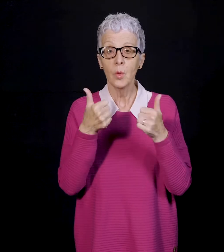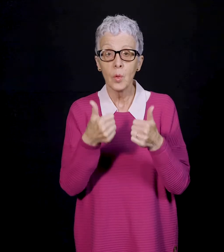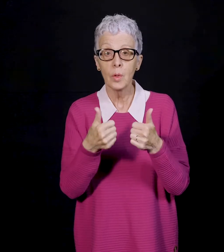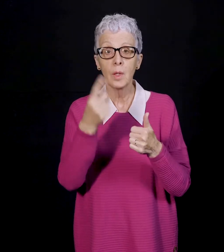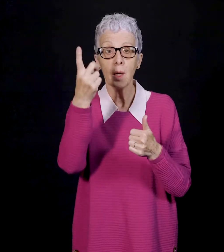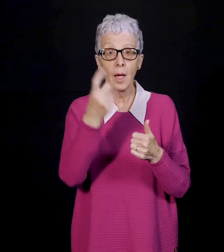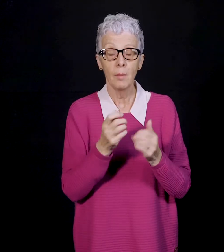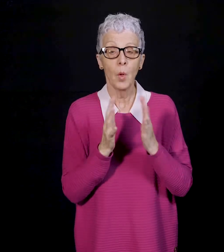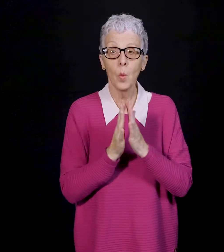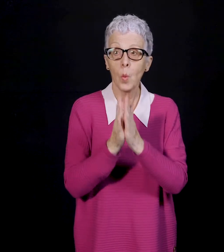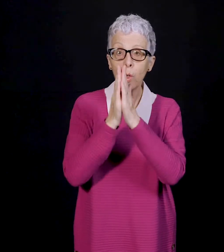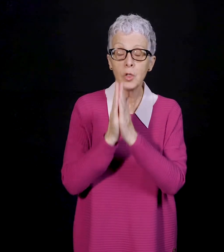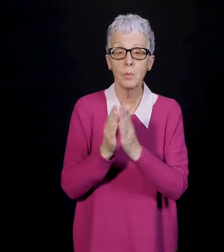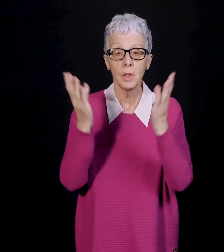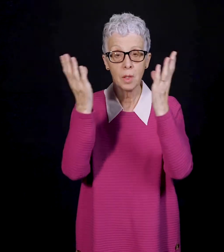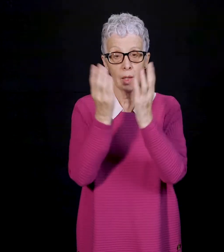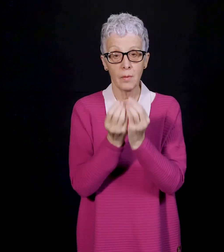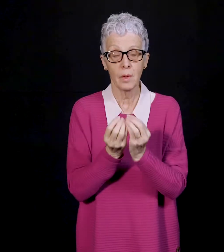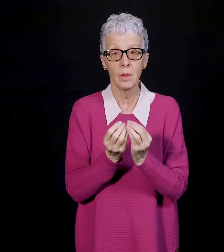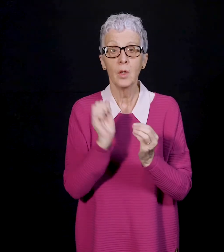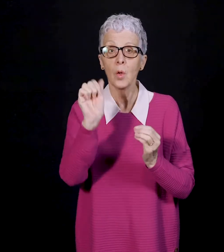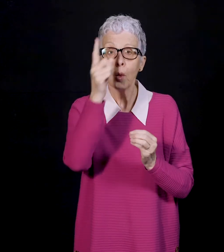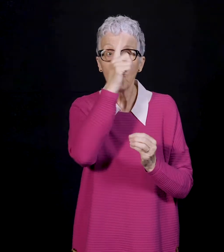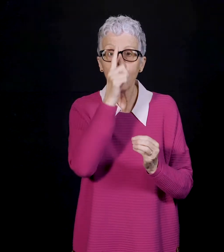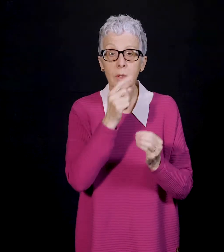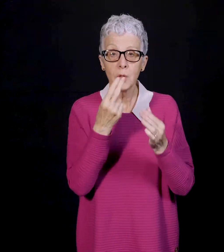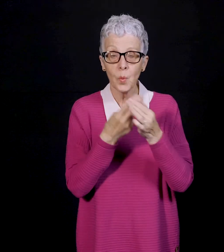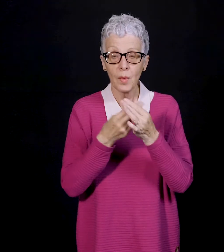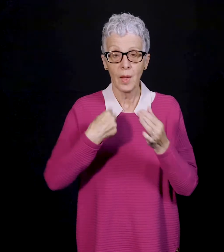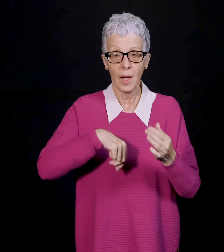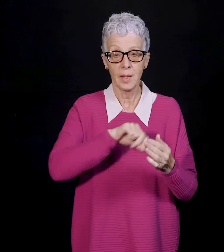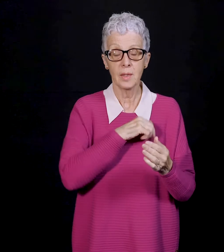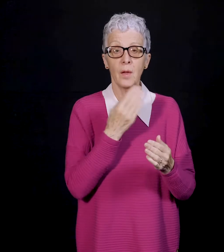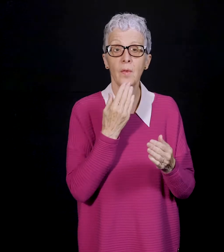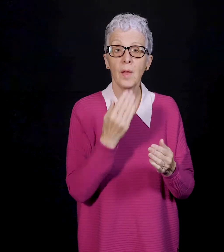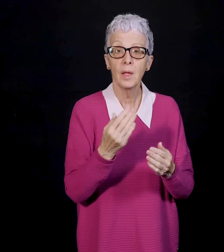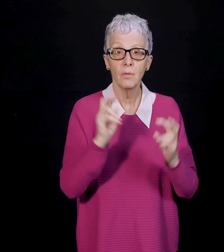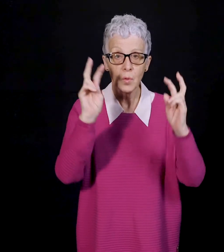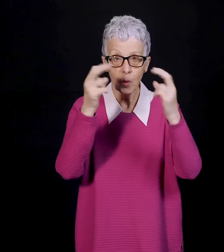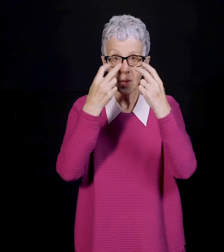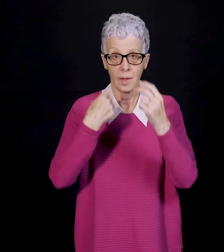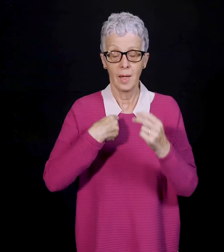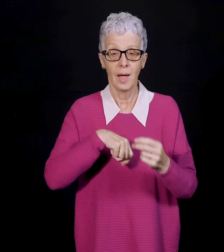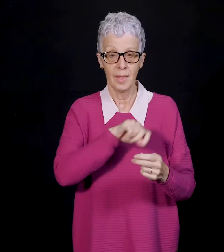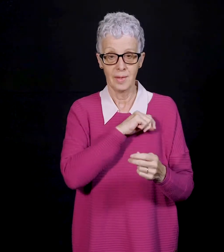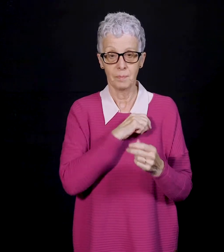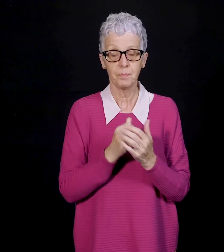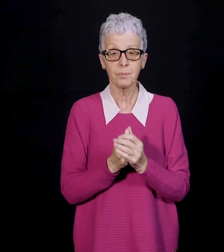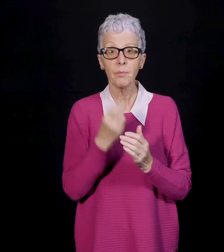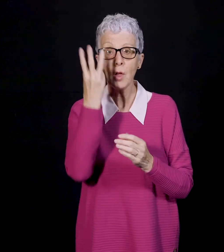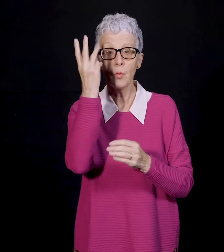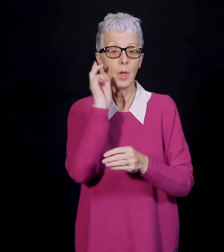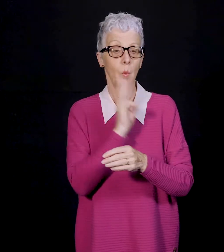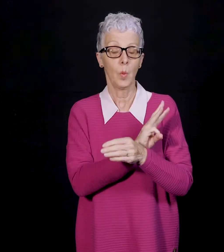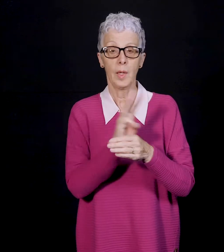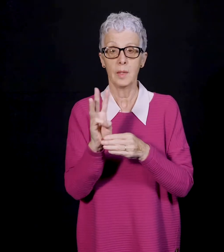the worshiping community. We acknowledge your presence with us, and we're really grateful that you're joining with us as well. Over the last 3 weeks, Pastor